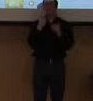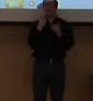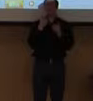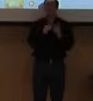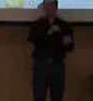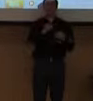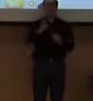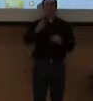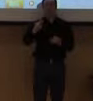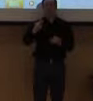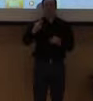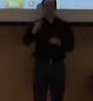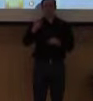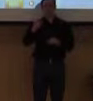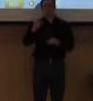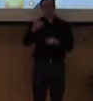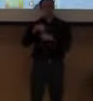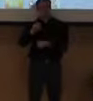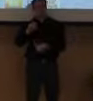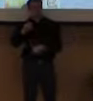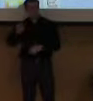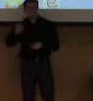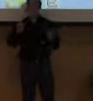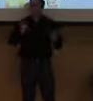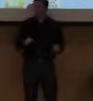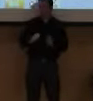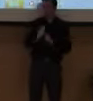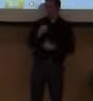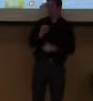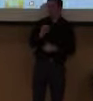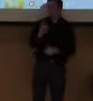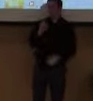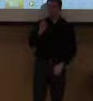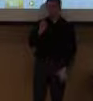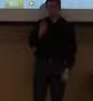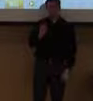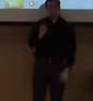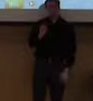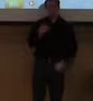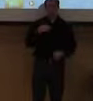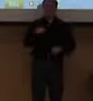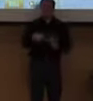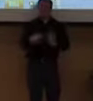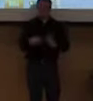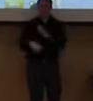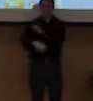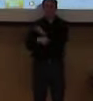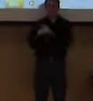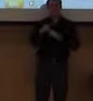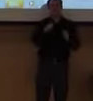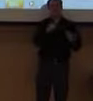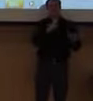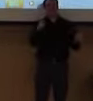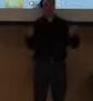Microsoft Word, you can do that too, directly in Google Drive. And I should mention that this does require you convert the